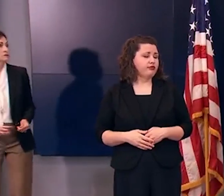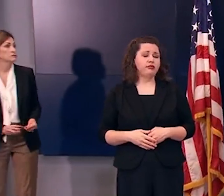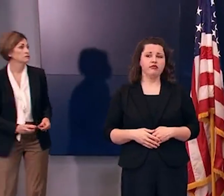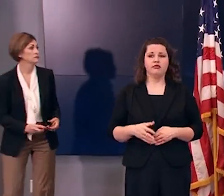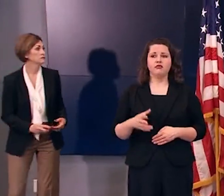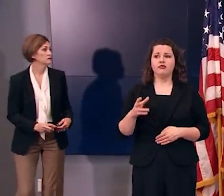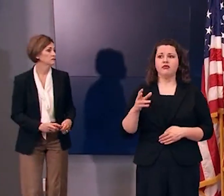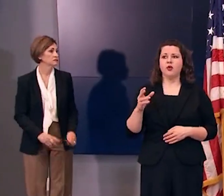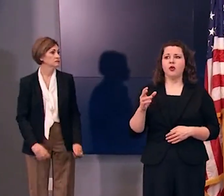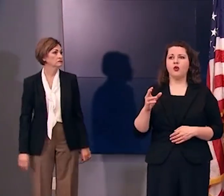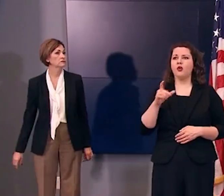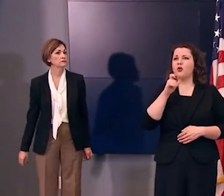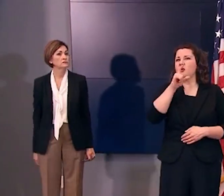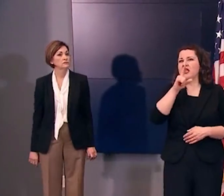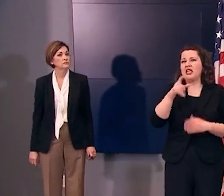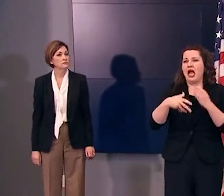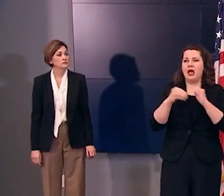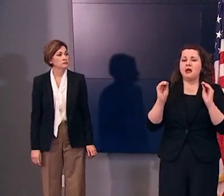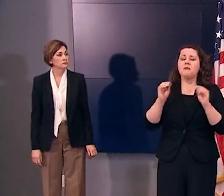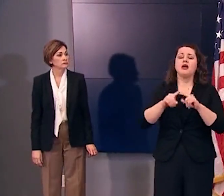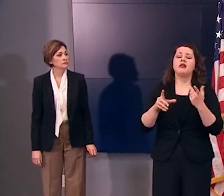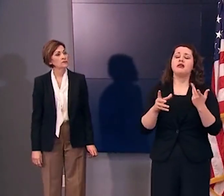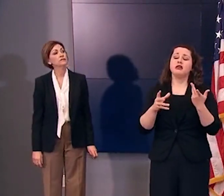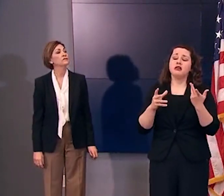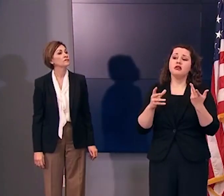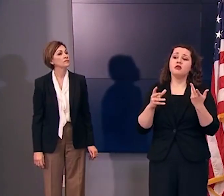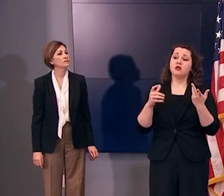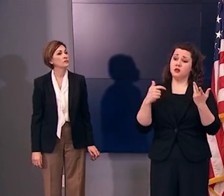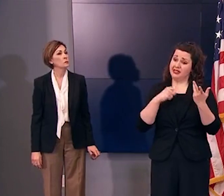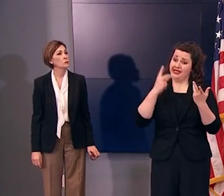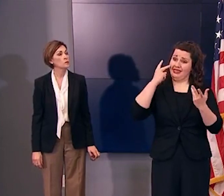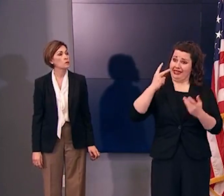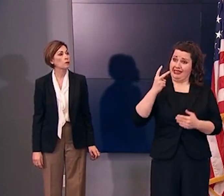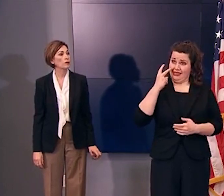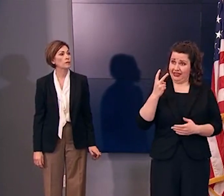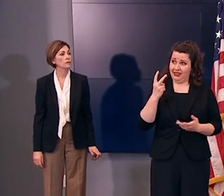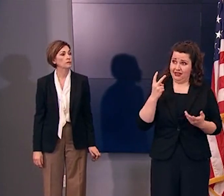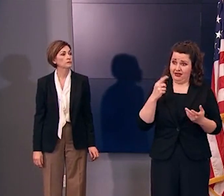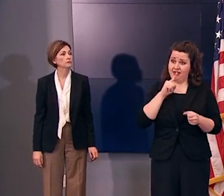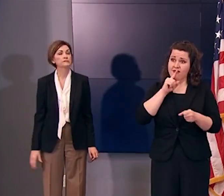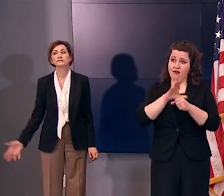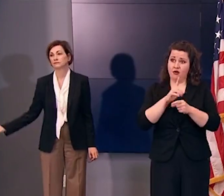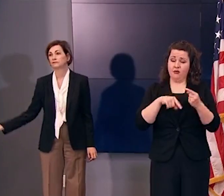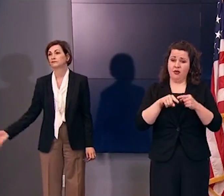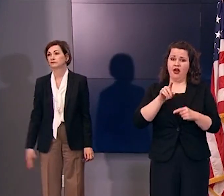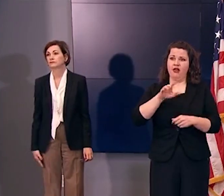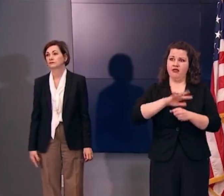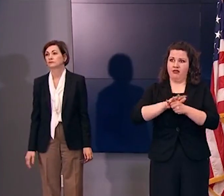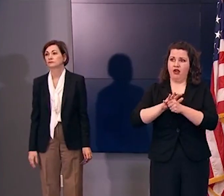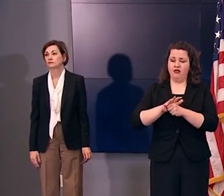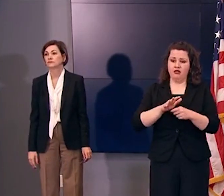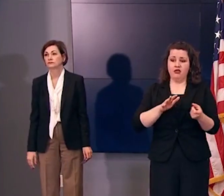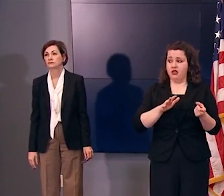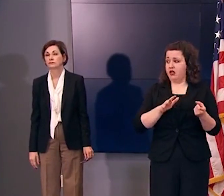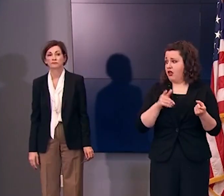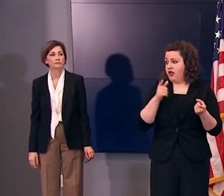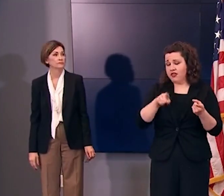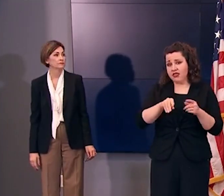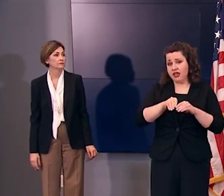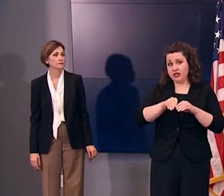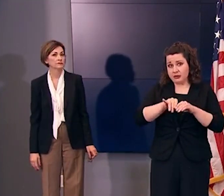No, really nothing to add. I think that just what we're seeing is confirming what we know about the virus, which is that it